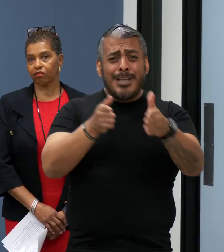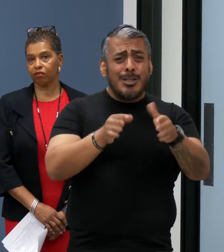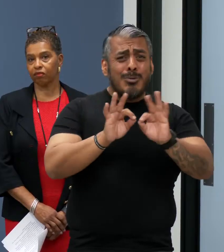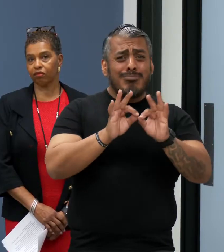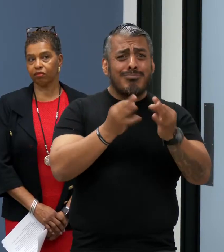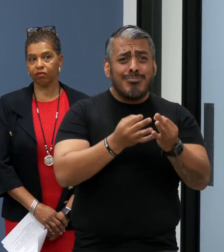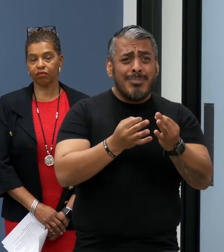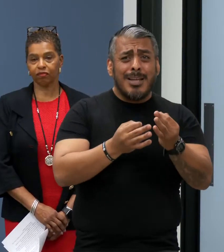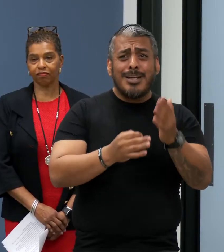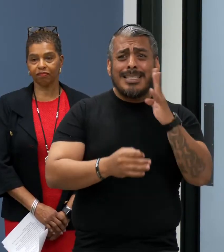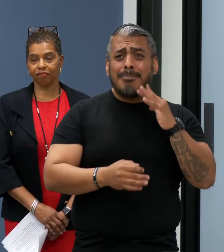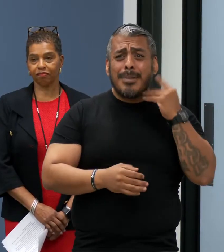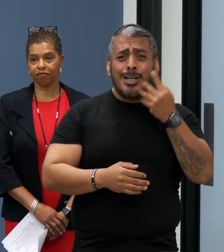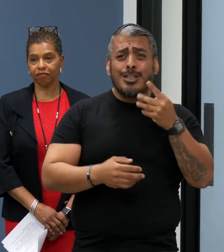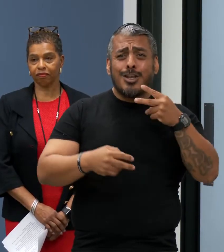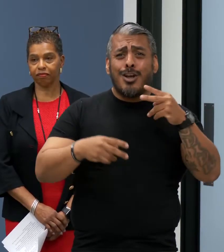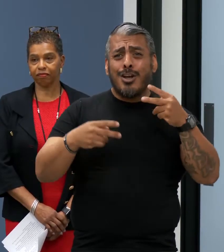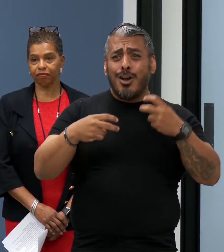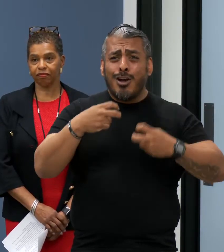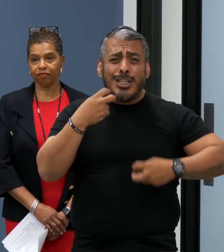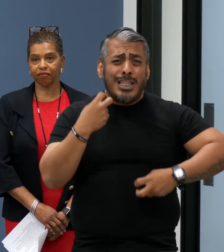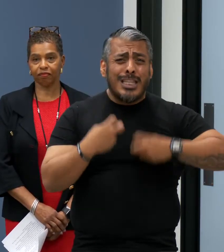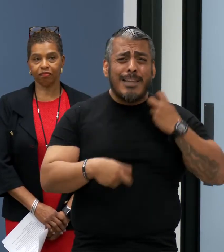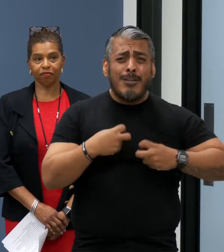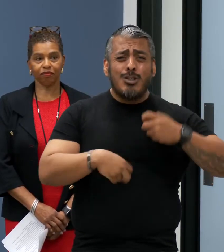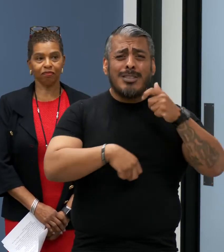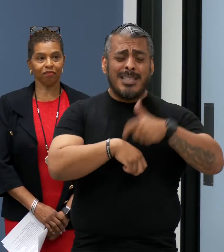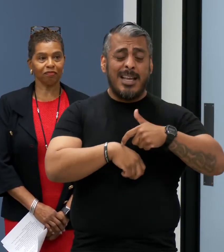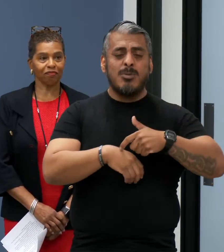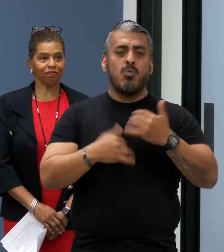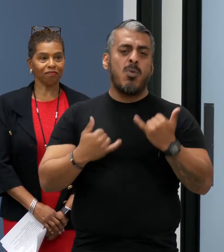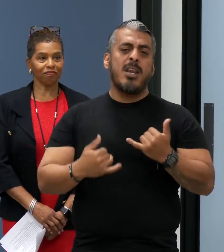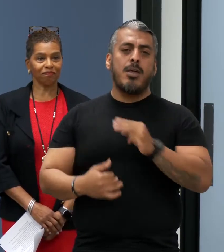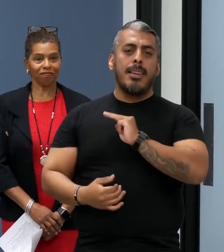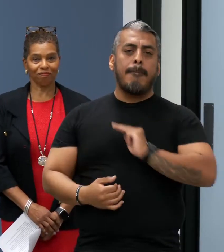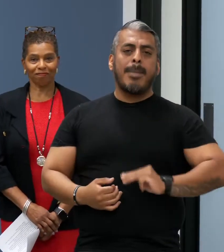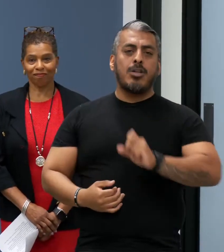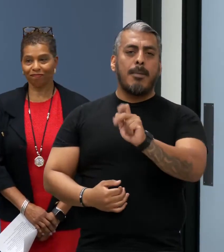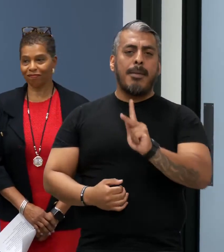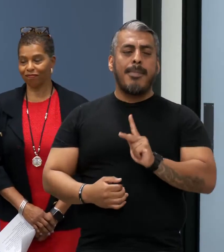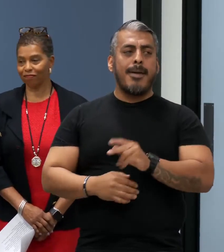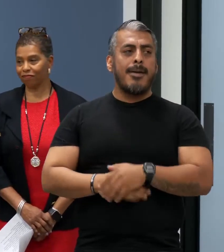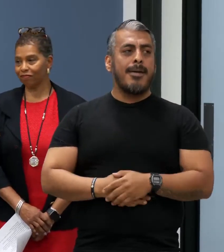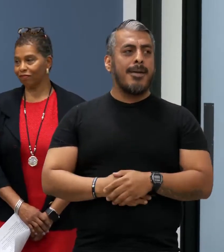fall on hard times. So with that, I'm going to turn things back over to our mayor. Thank you.